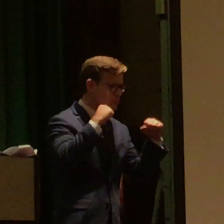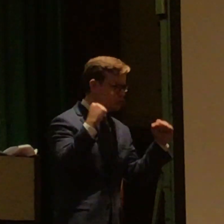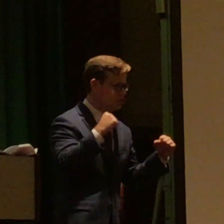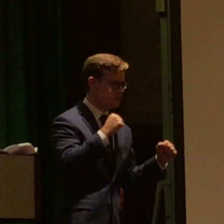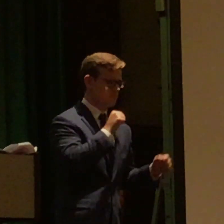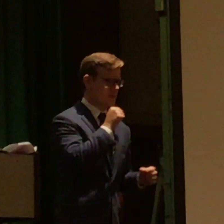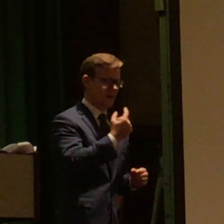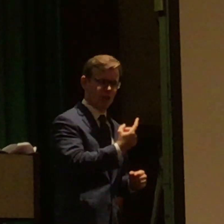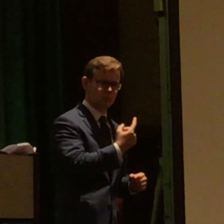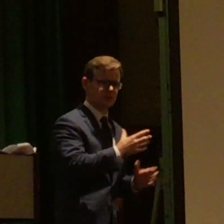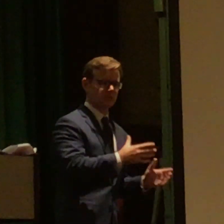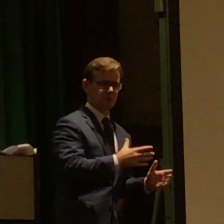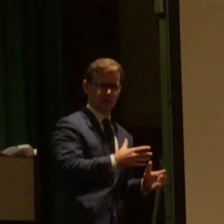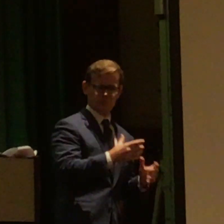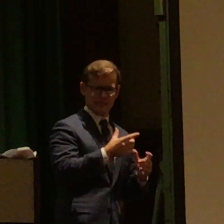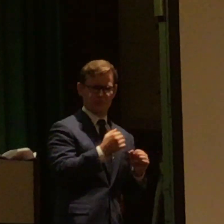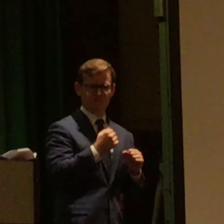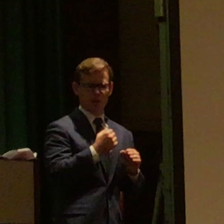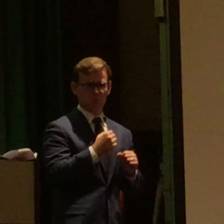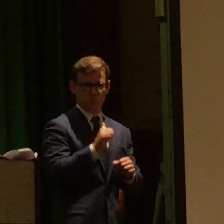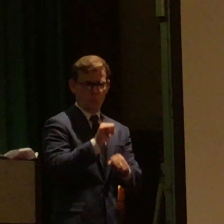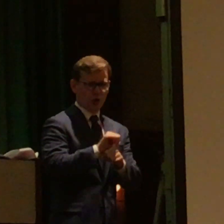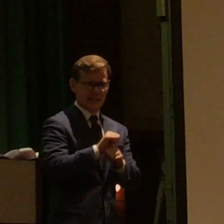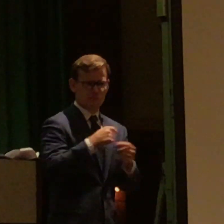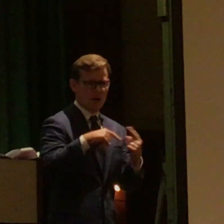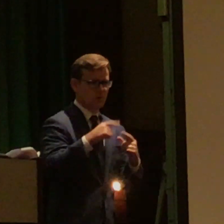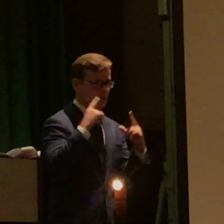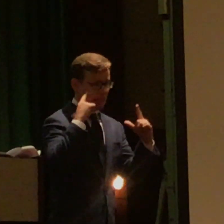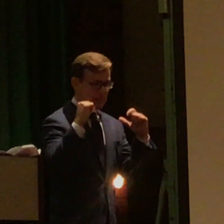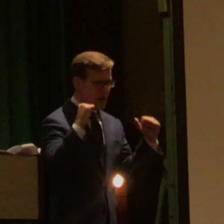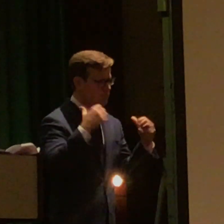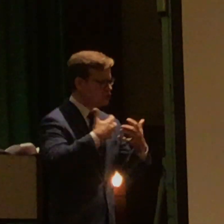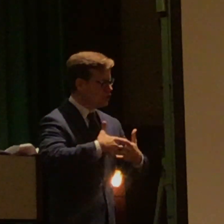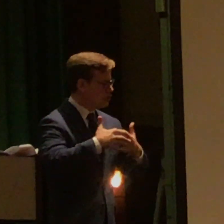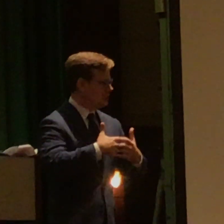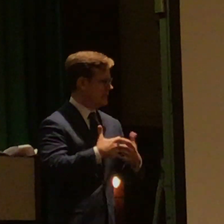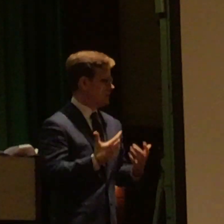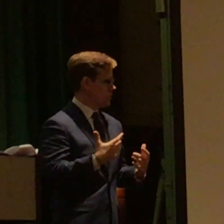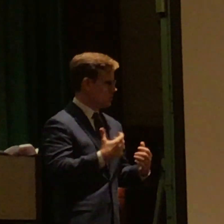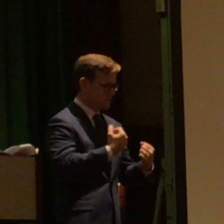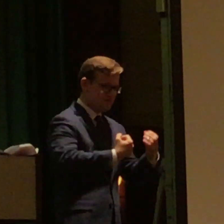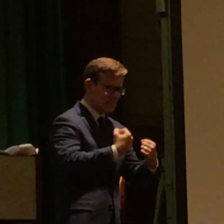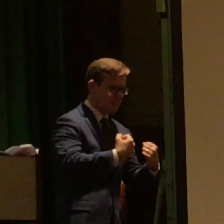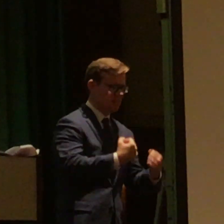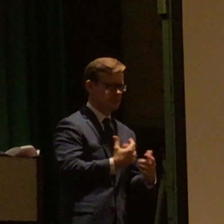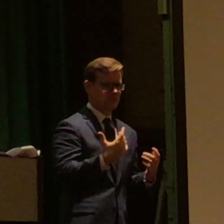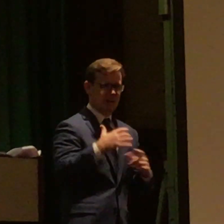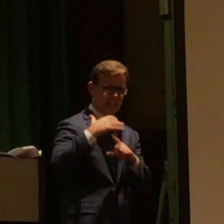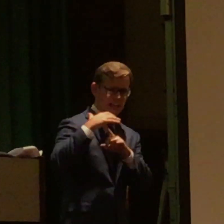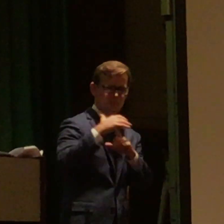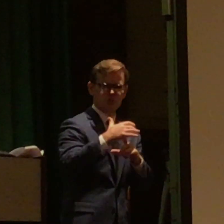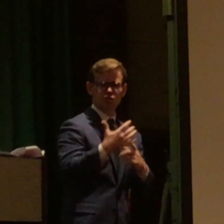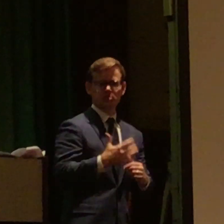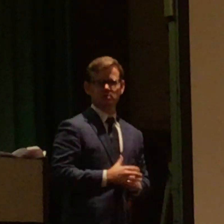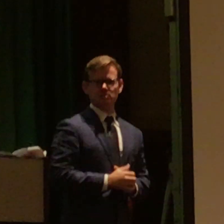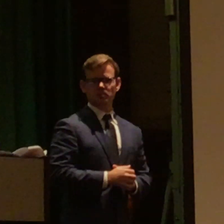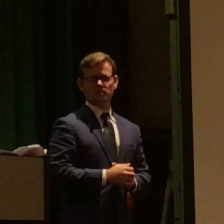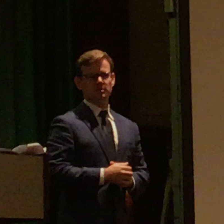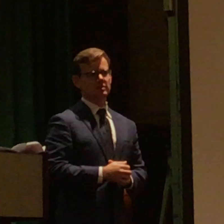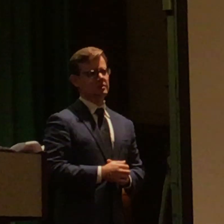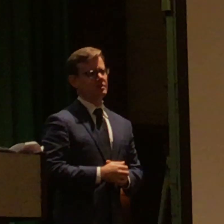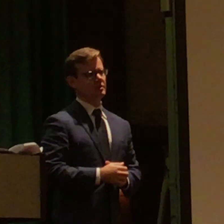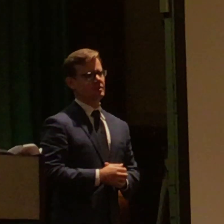is not only experienced from gunfire or from explosions. It can also be from working in loud environments,